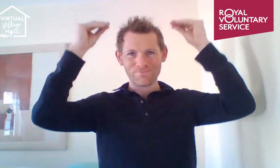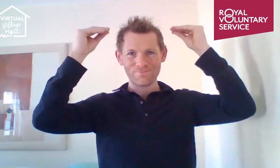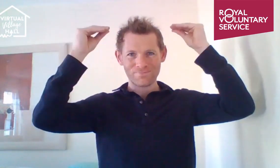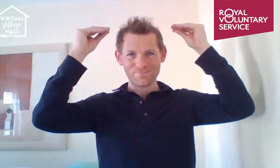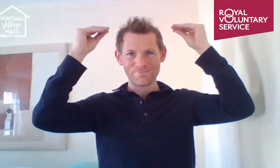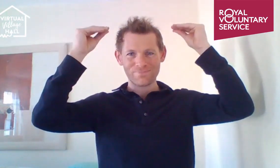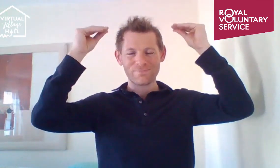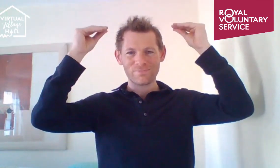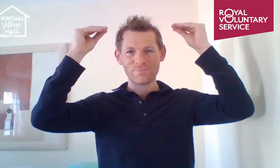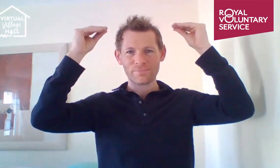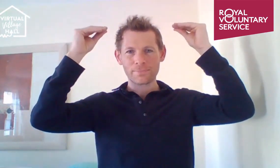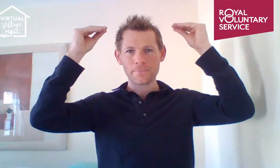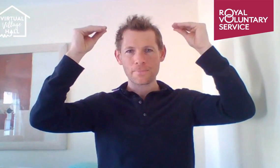we're thinking about the hat.